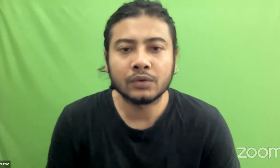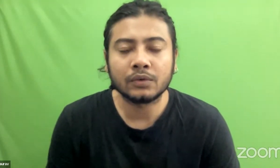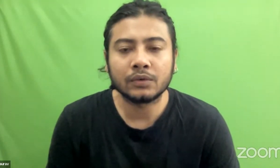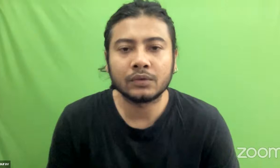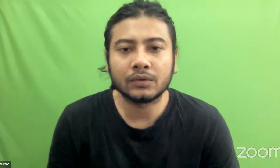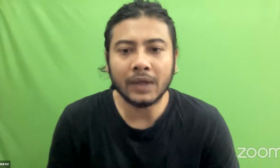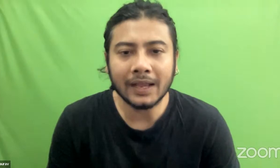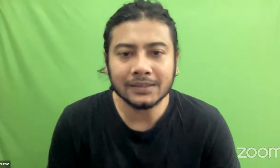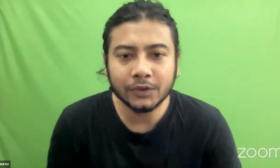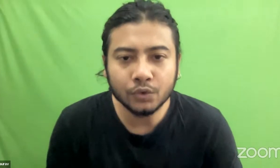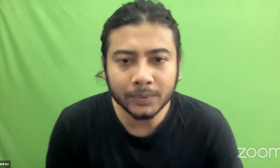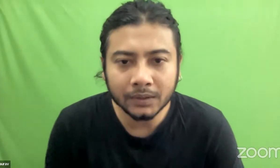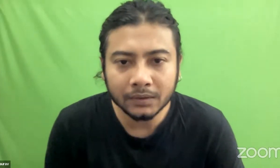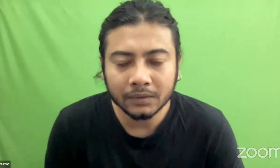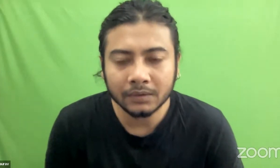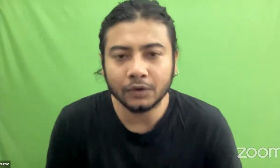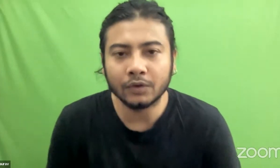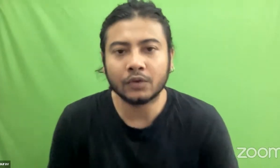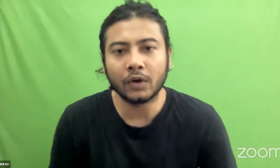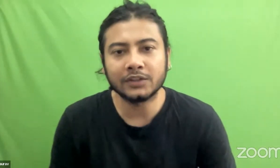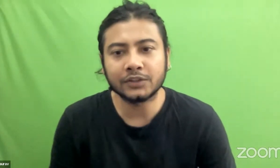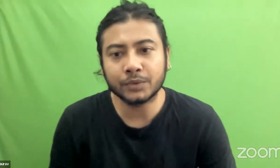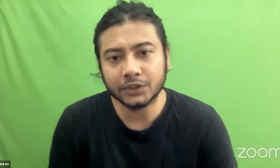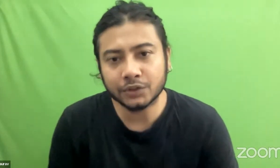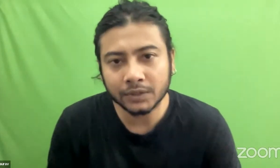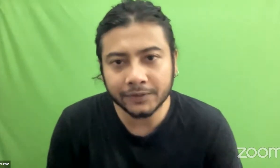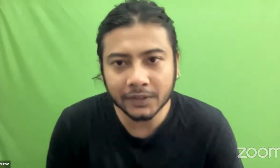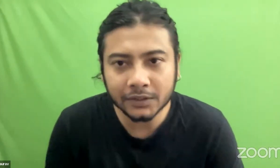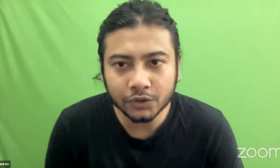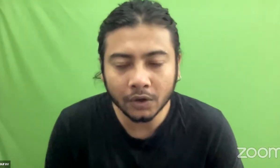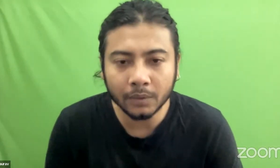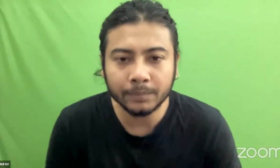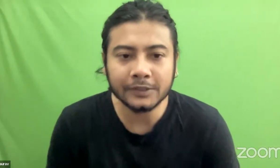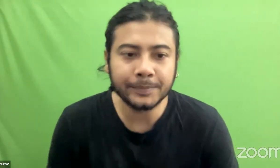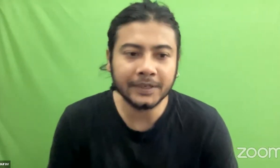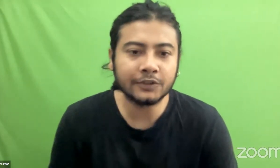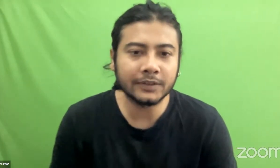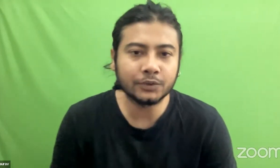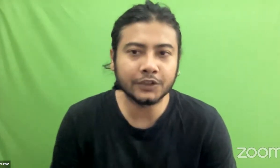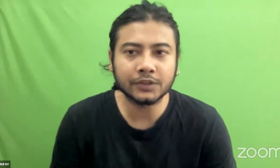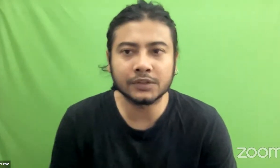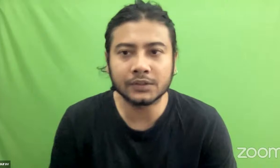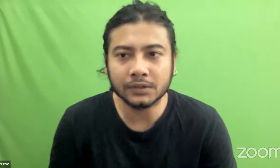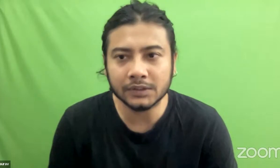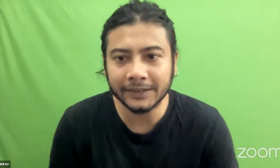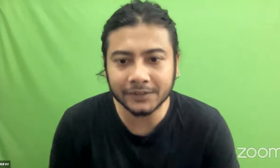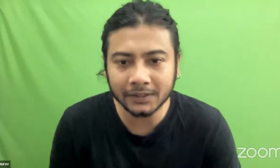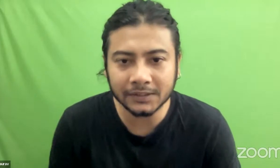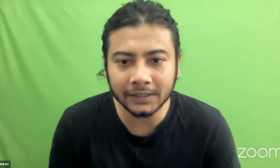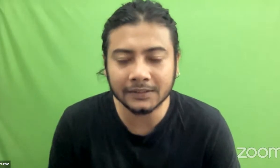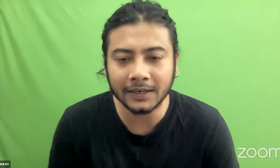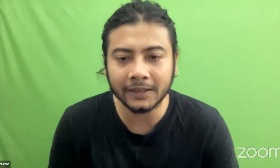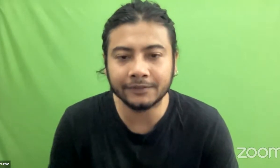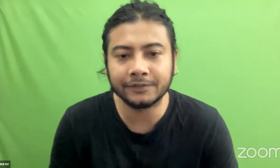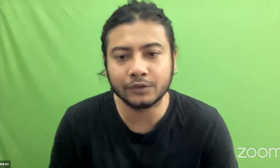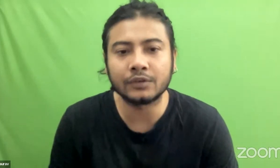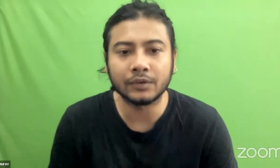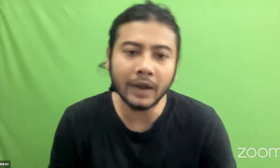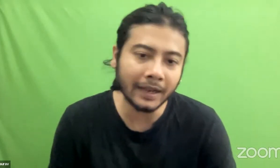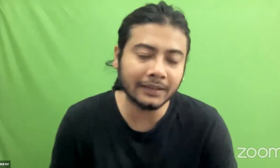So as a human, you know, college education gives us a job, but spiritual education saves us in this life and in the